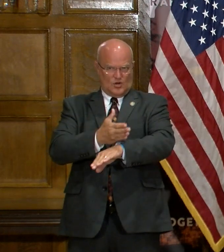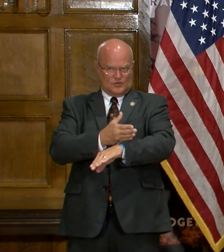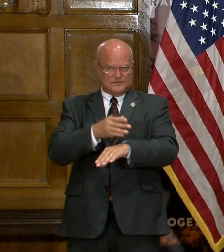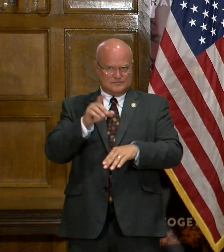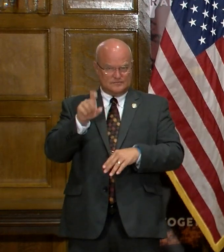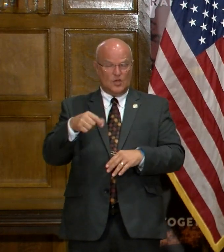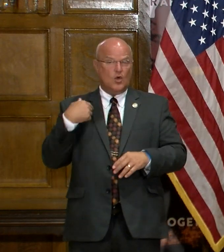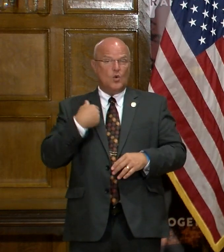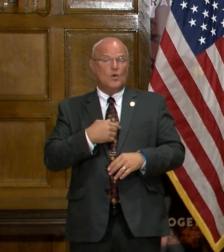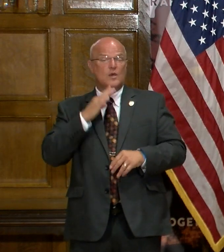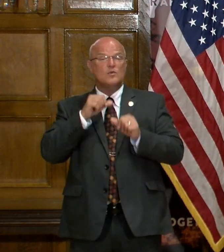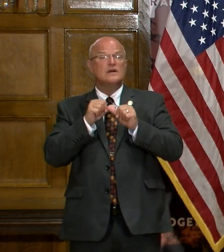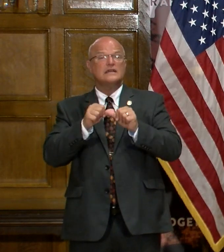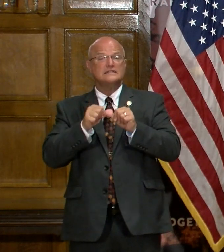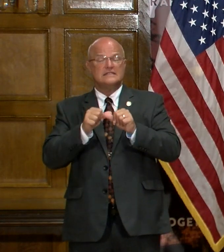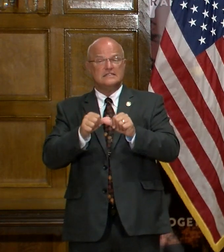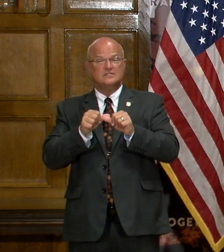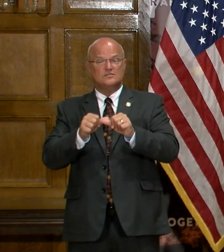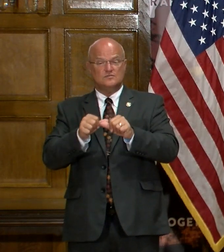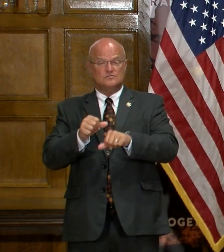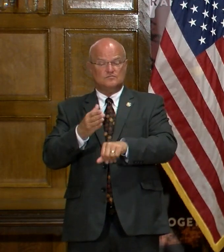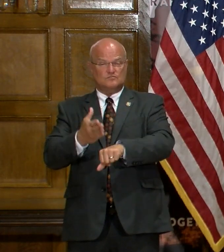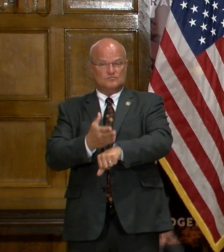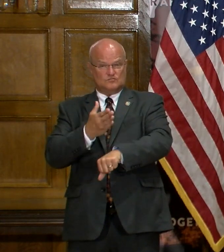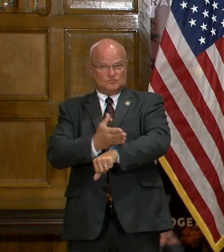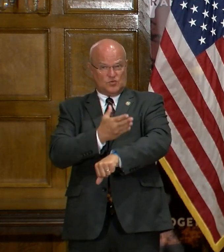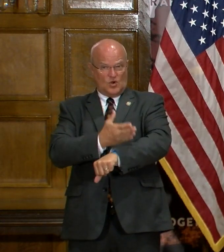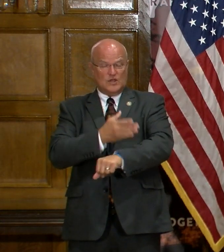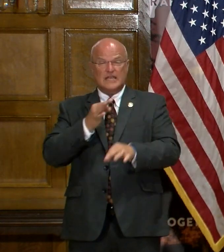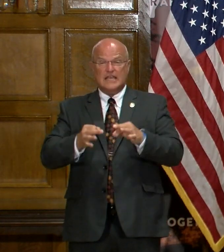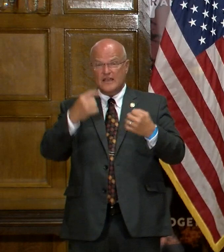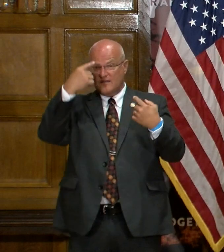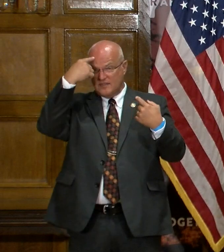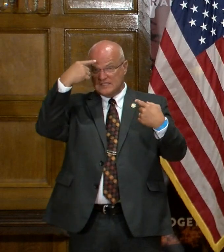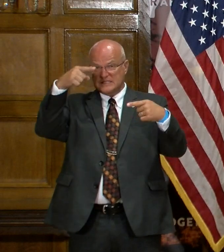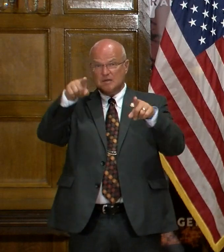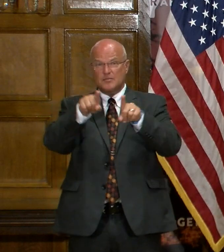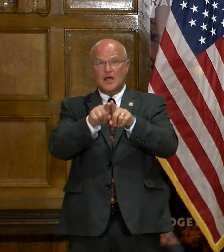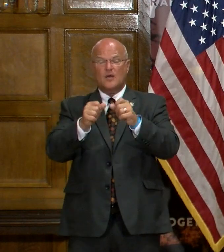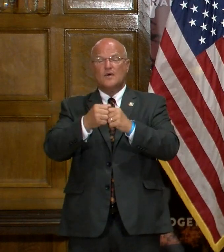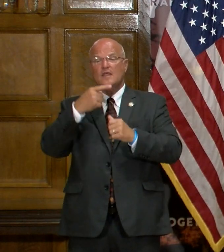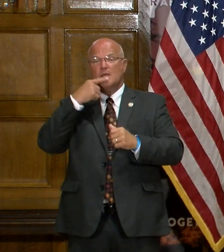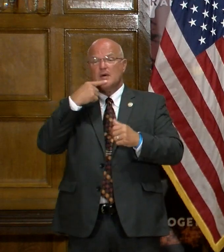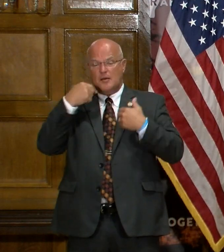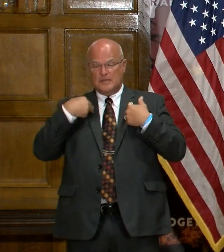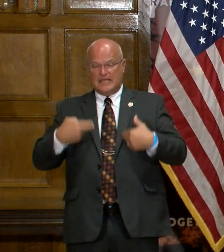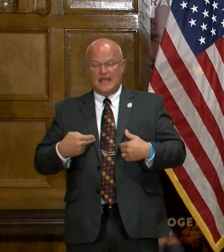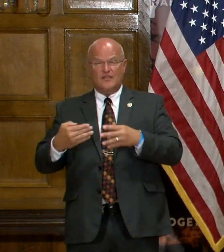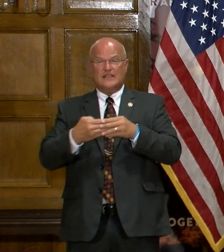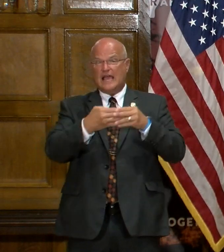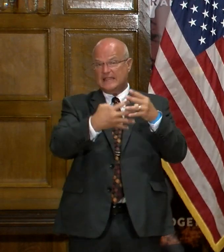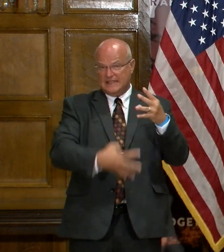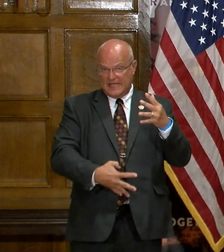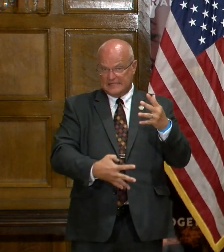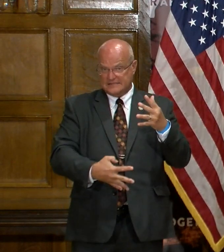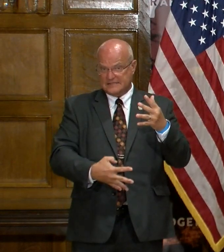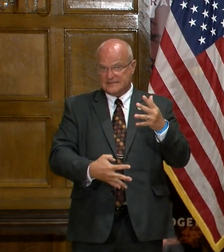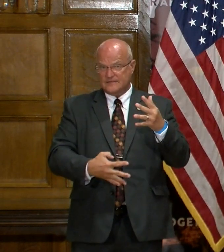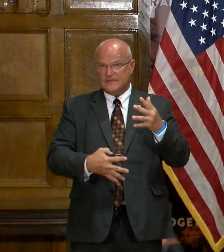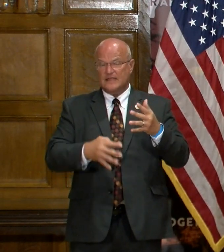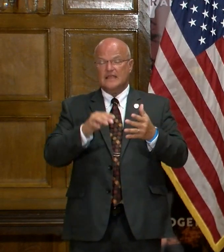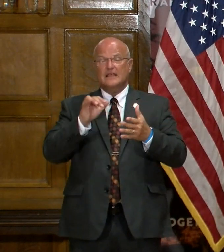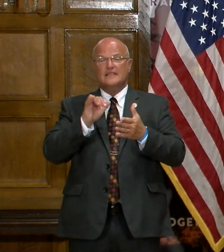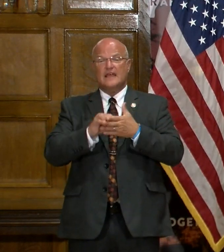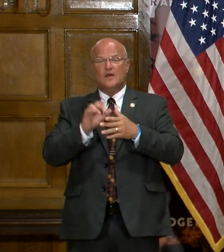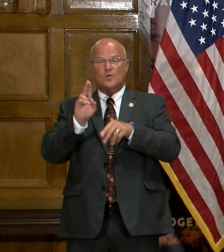progress. We will continue to make that progress if there is compliance with the public health guidelines, which would